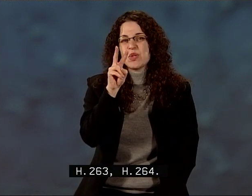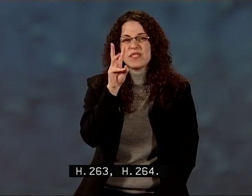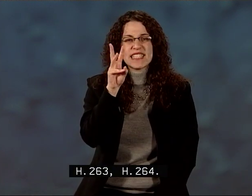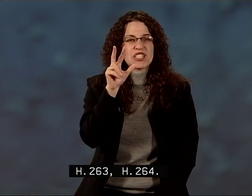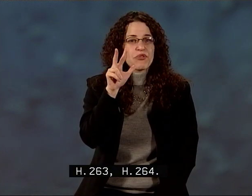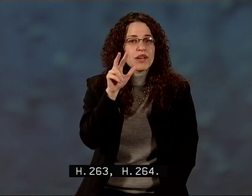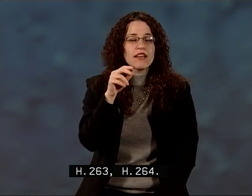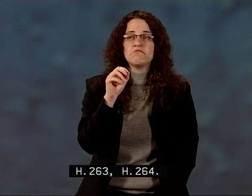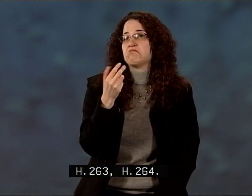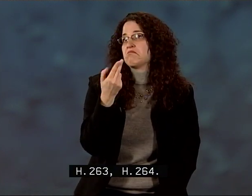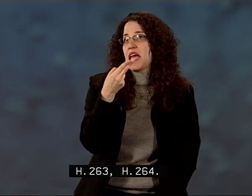H.263,